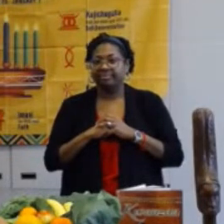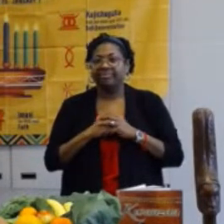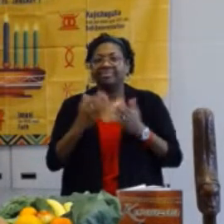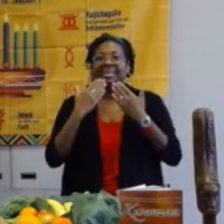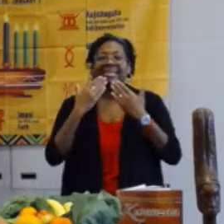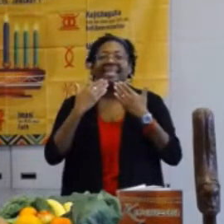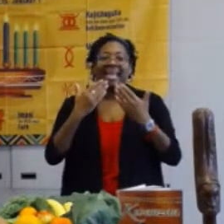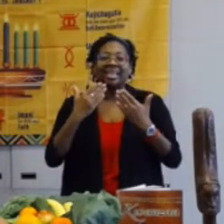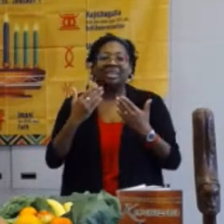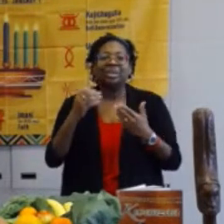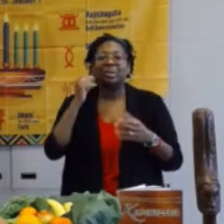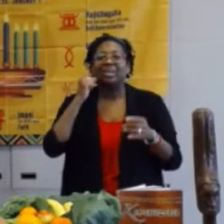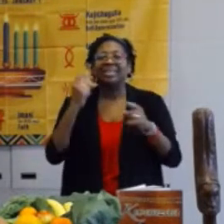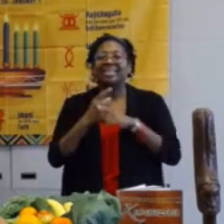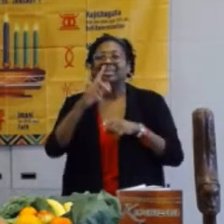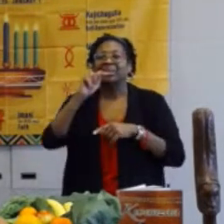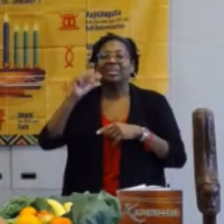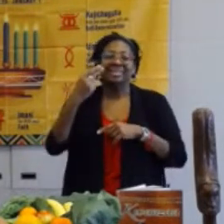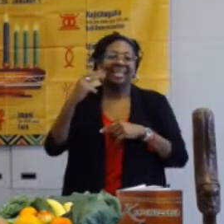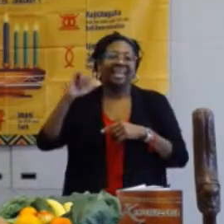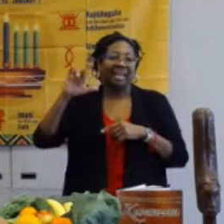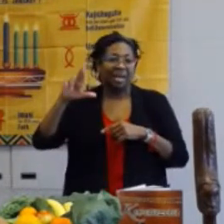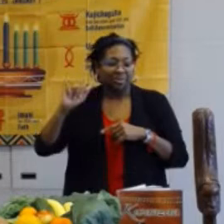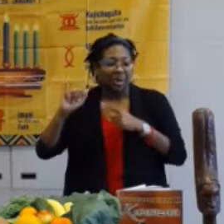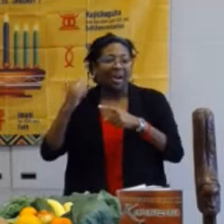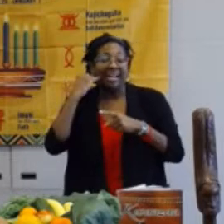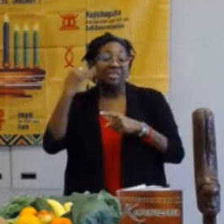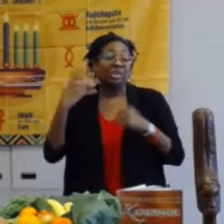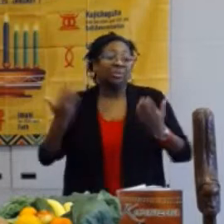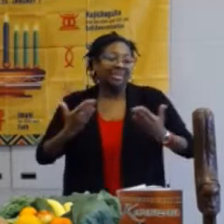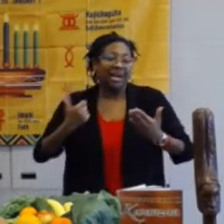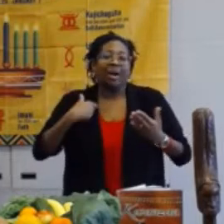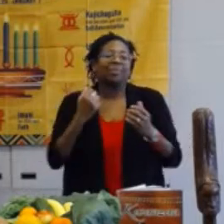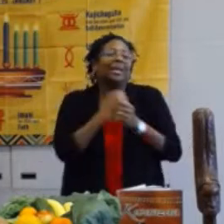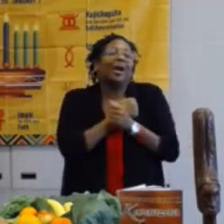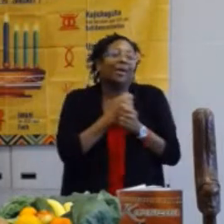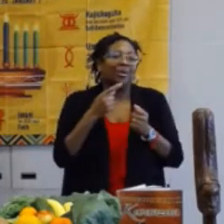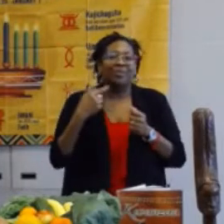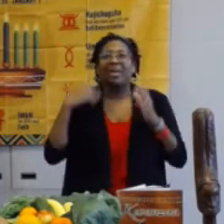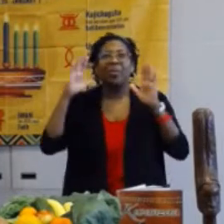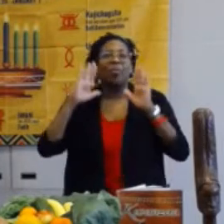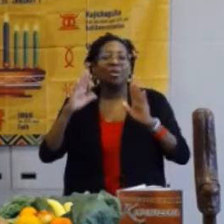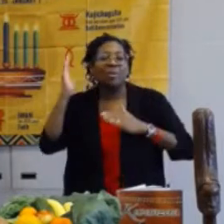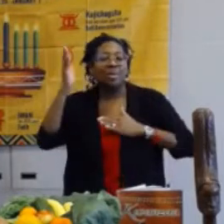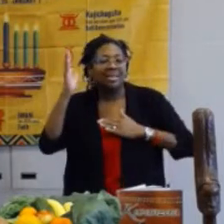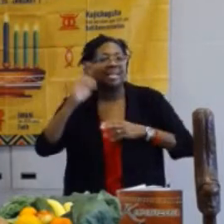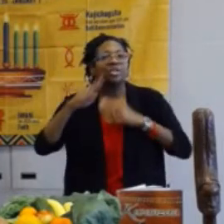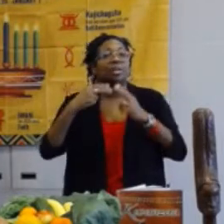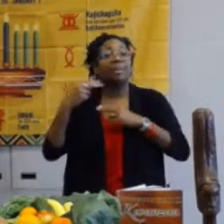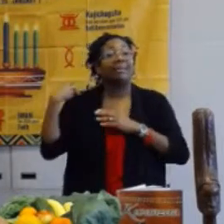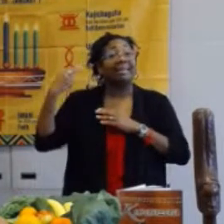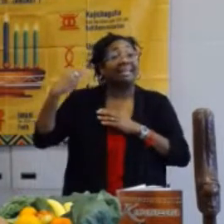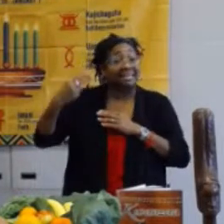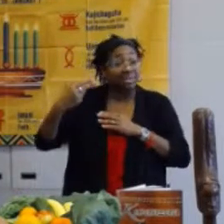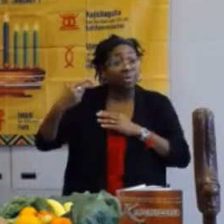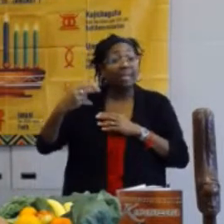Thank you, Sister Tahira. If she were here, I would be thanking her and hugging her in person for that wonderful presentation about the history of